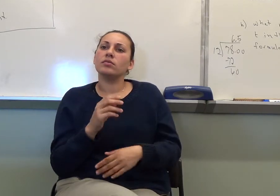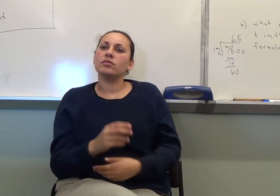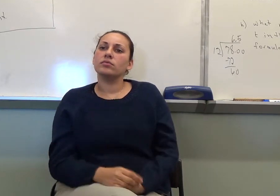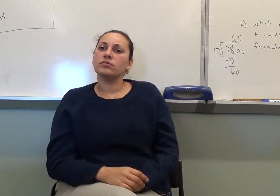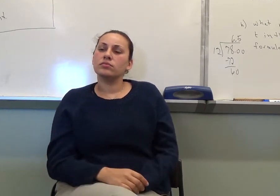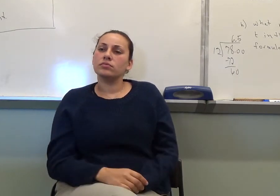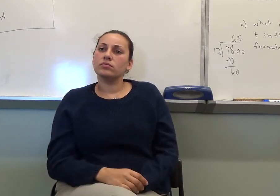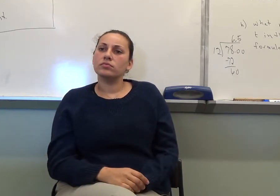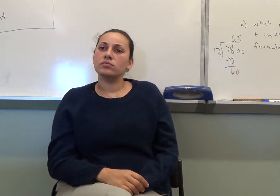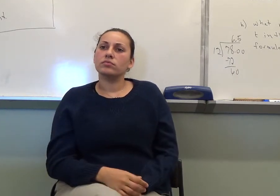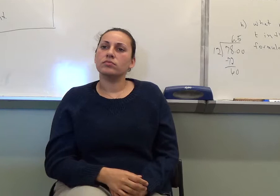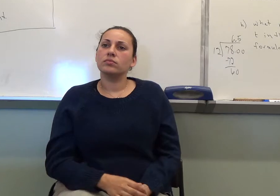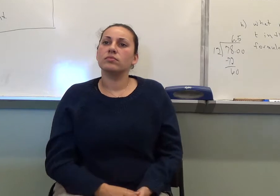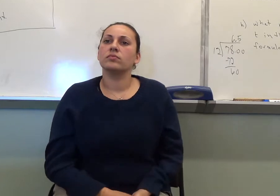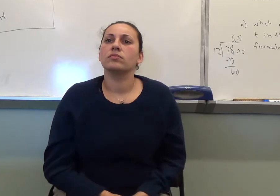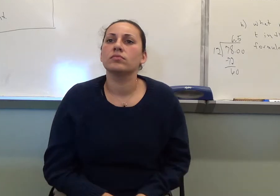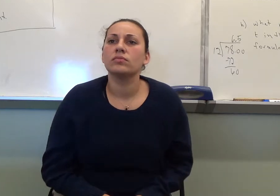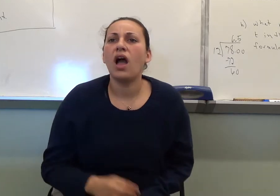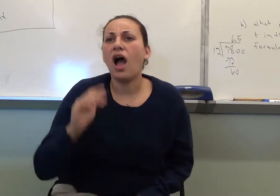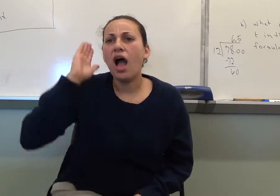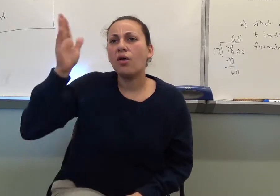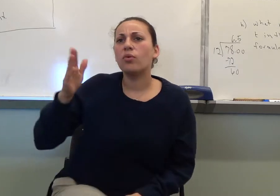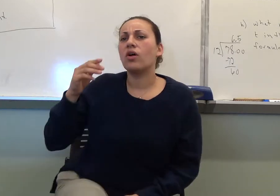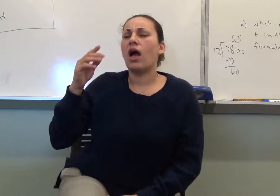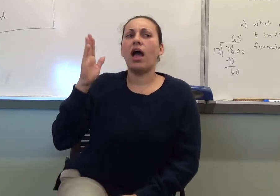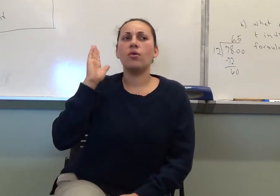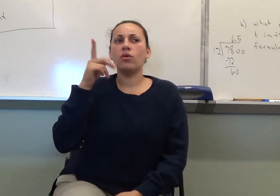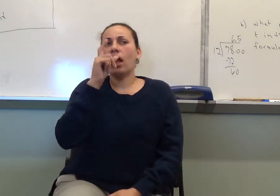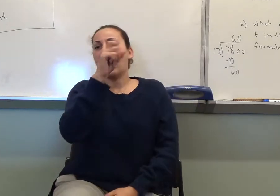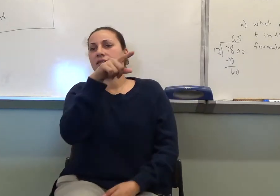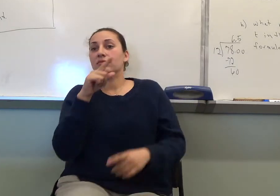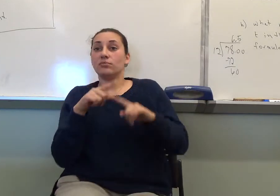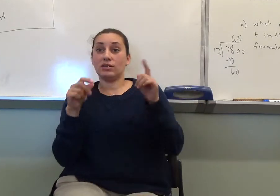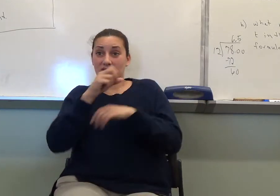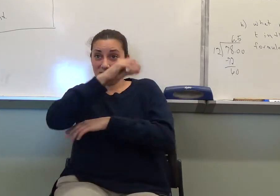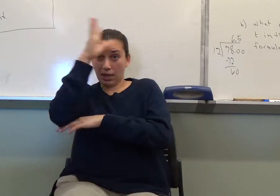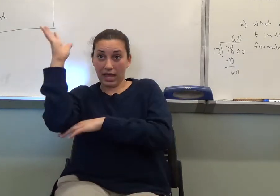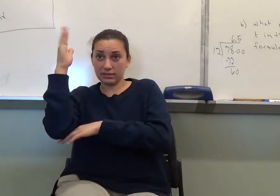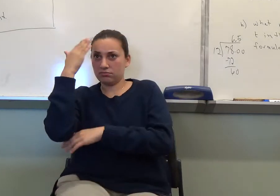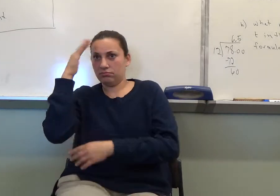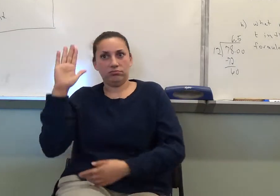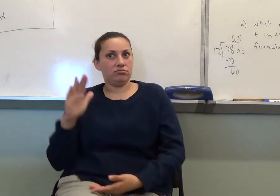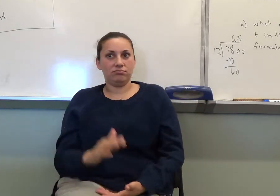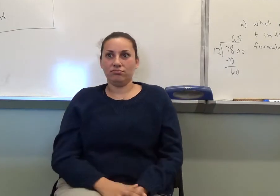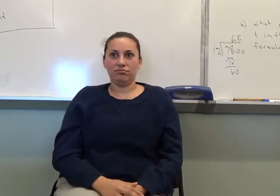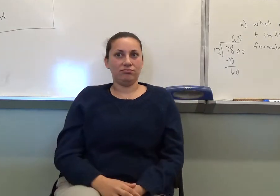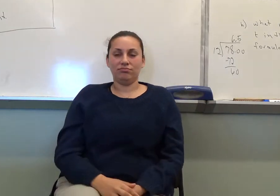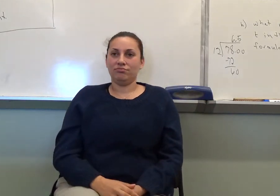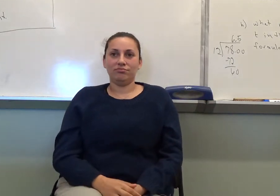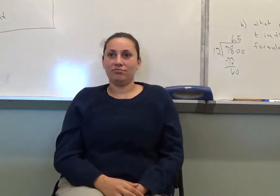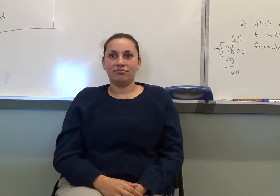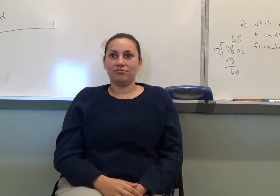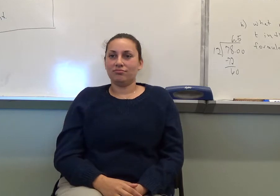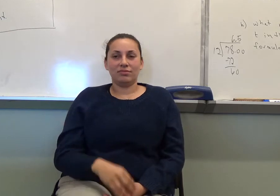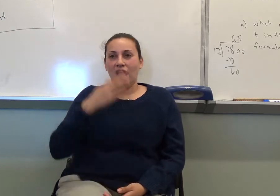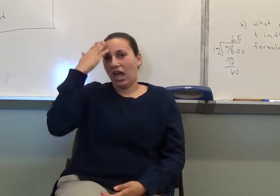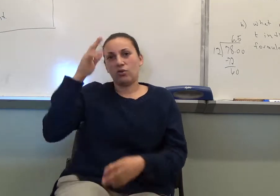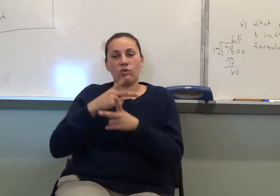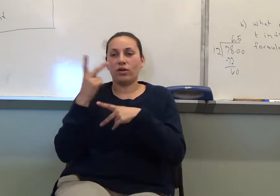plus, now it's going to be 0.05 raised to the 3rd power. So what do you get when you